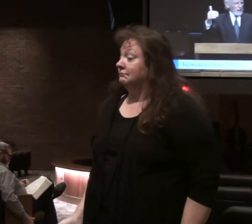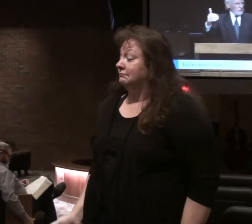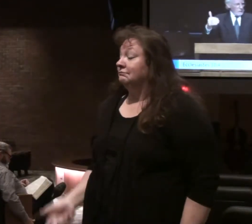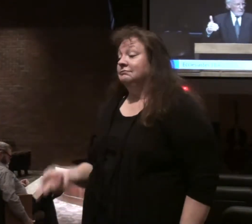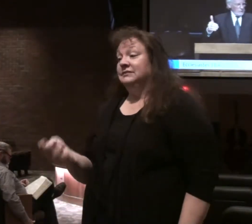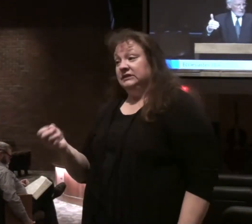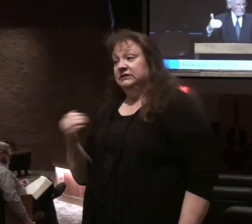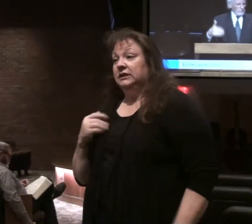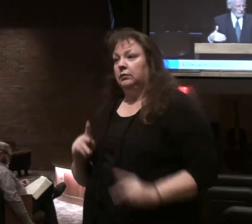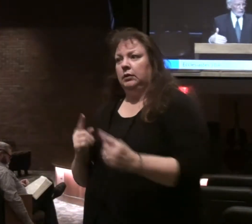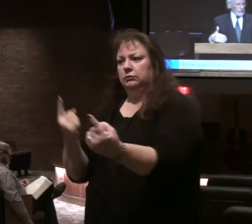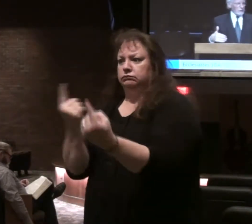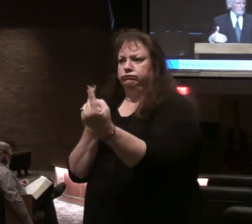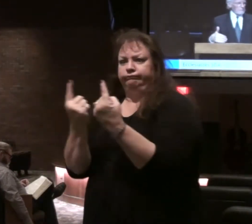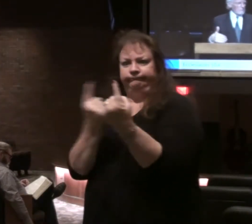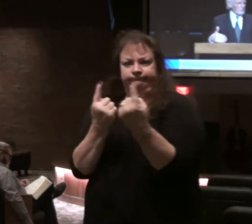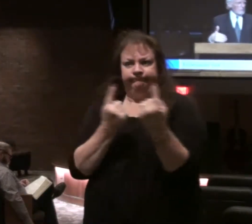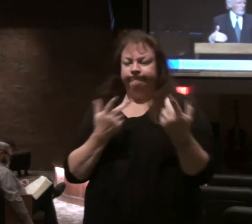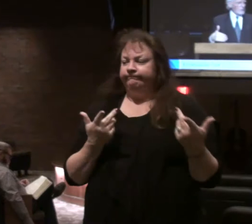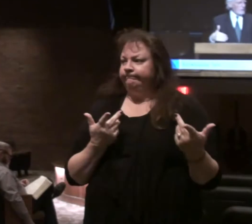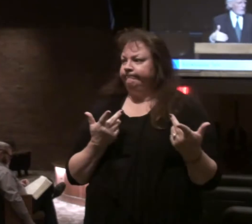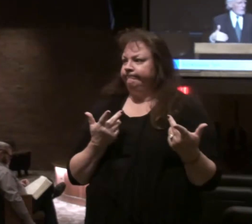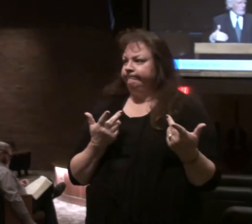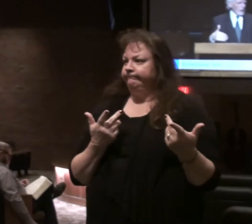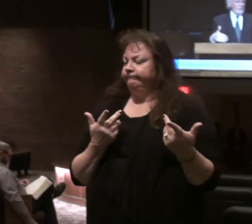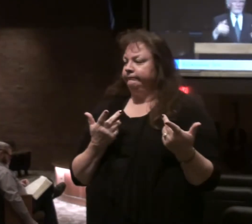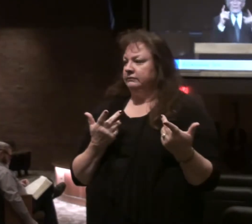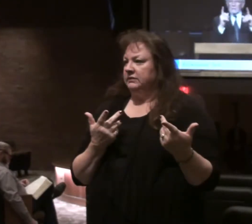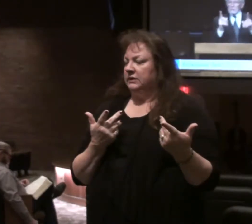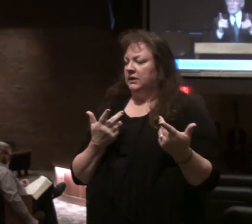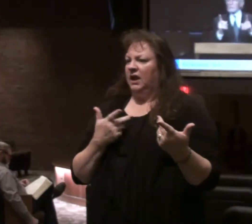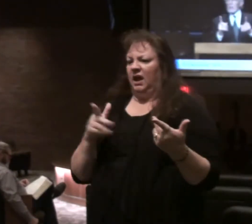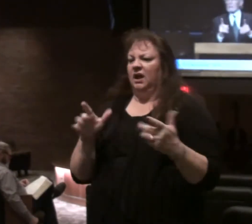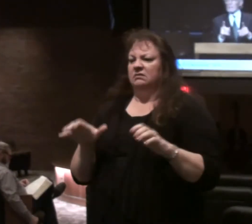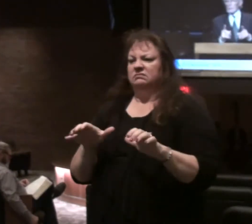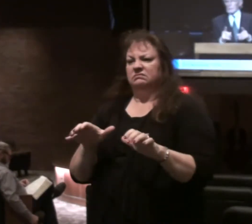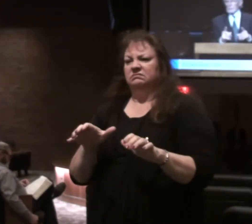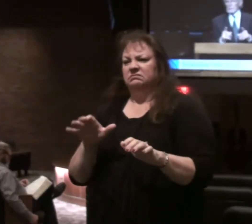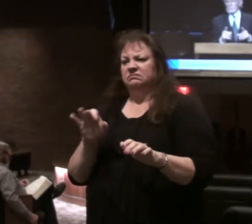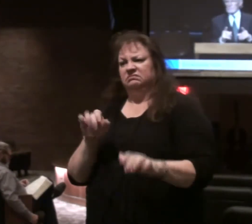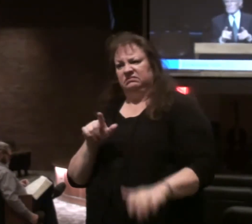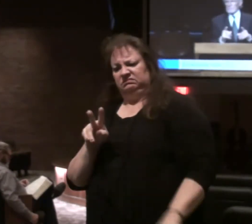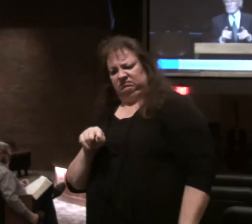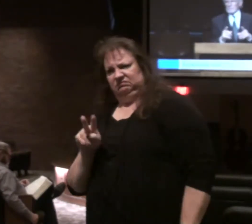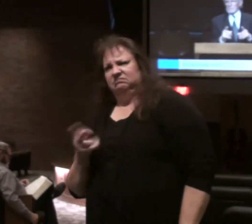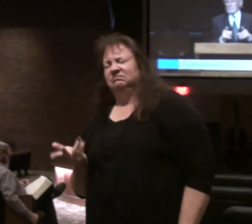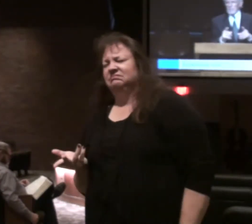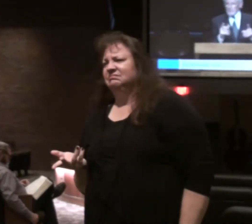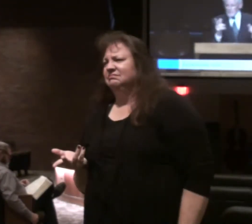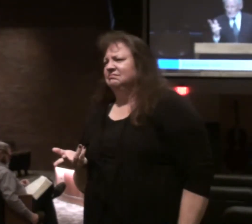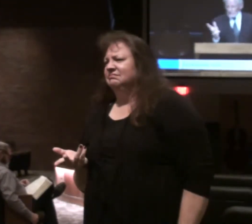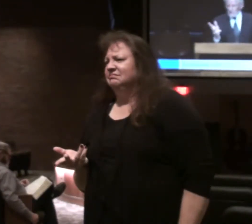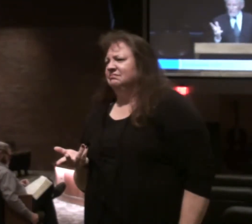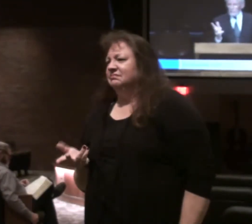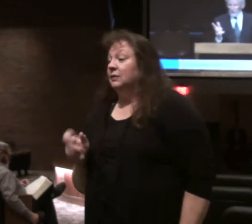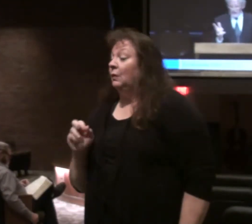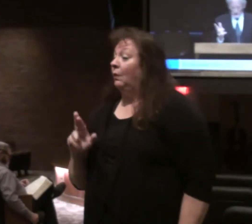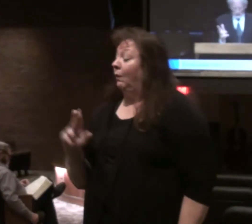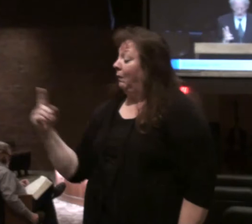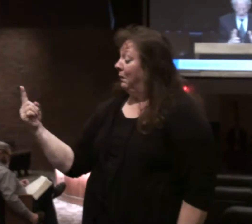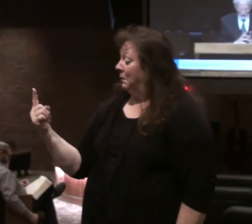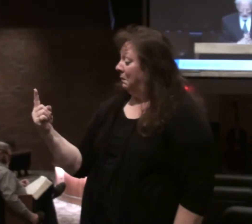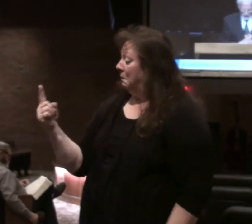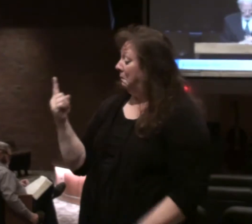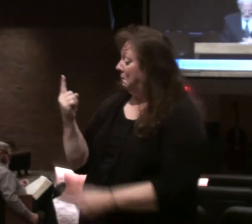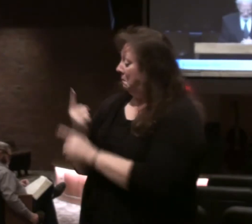he's had people come before him and conduct themselves like fools, or conduct themselves